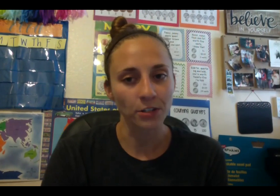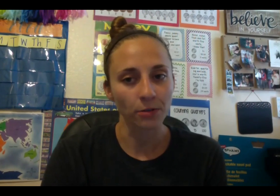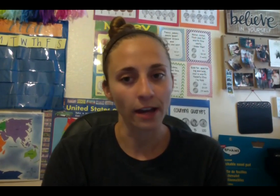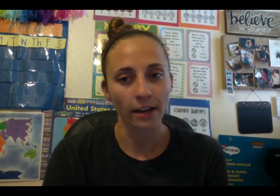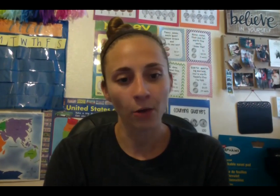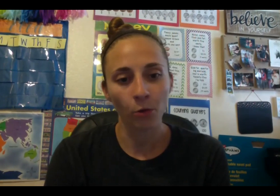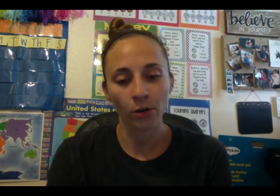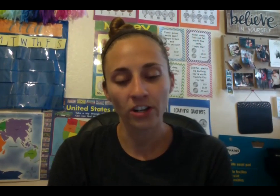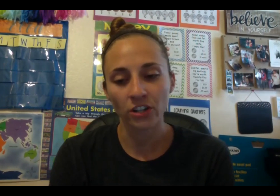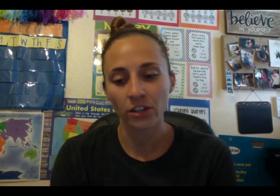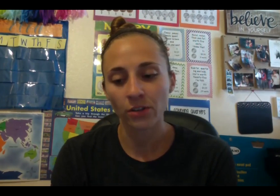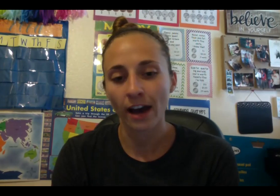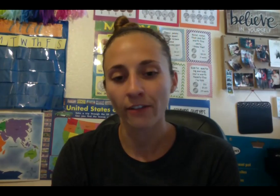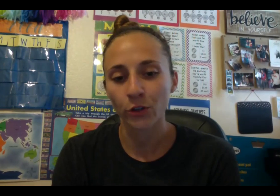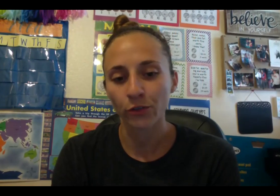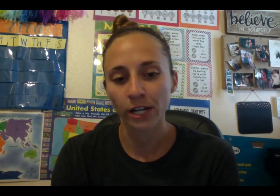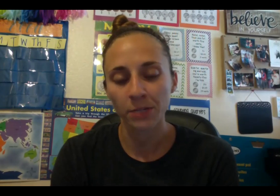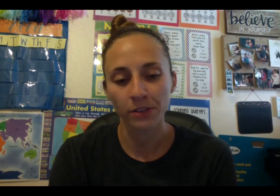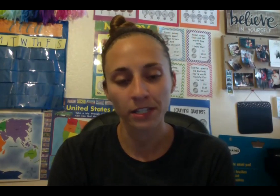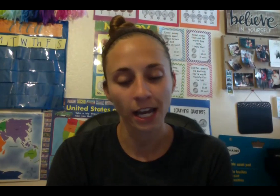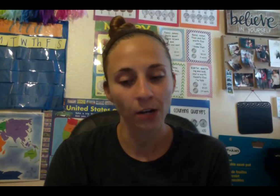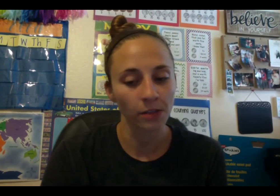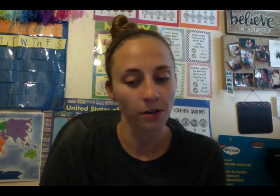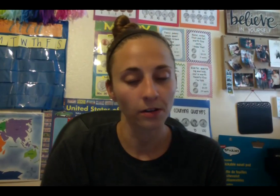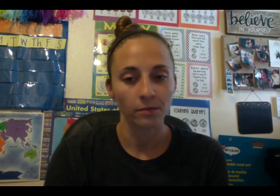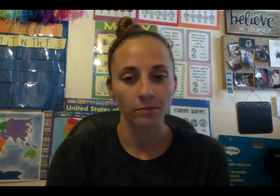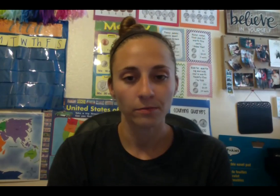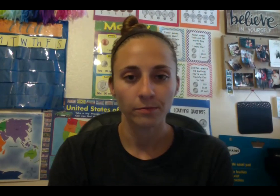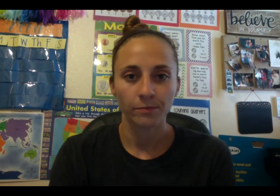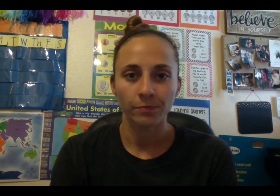facts you read, and 1 question that you have. And don't forget to put the title either.